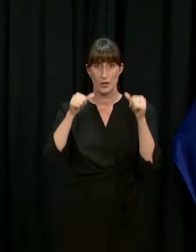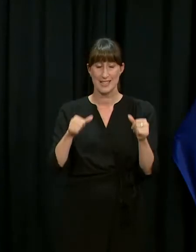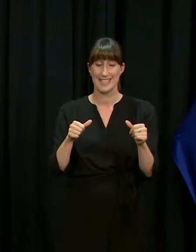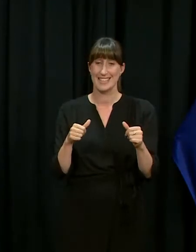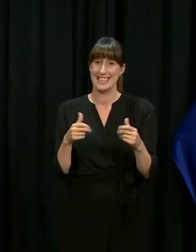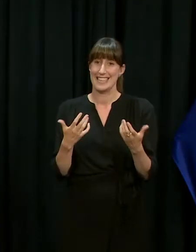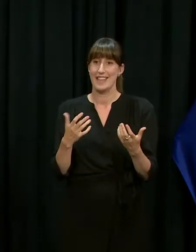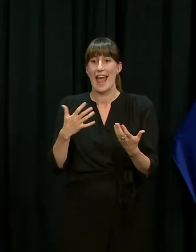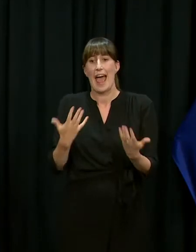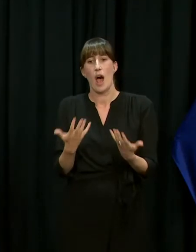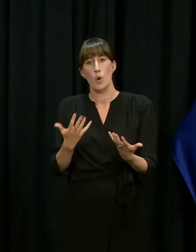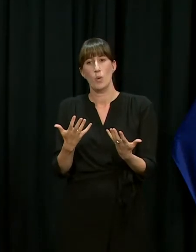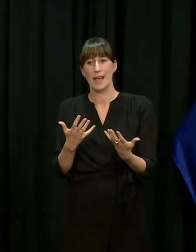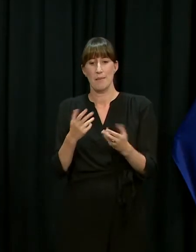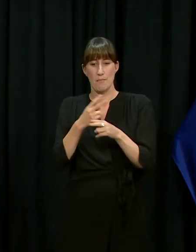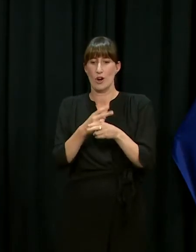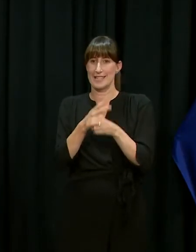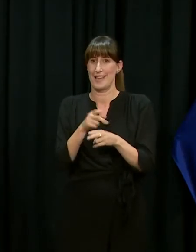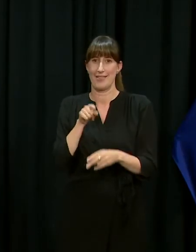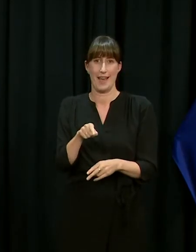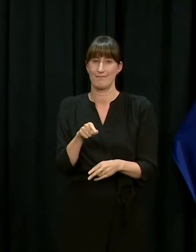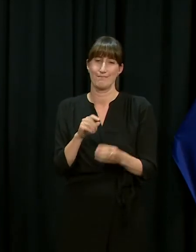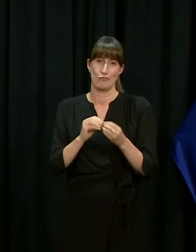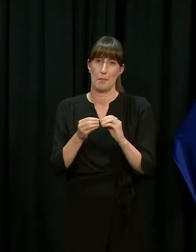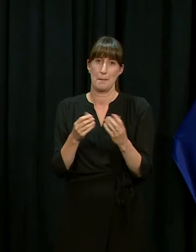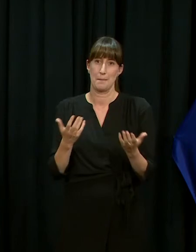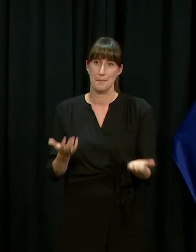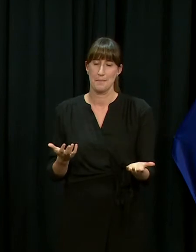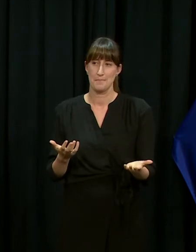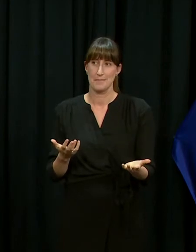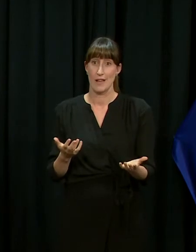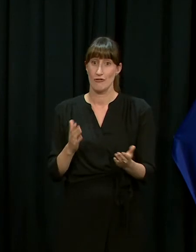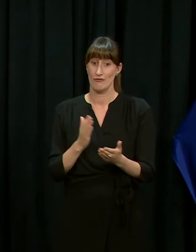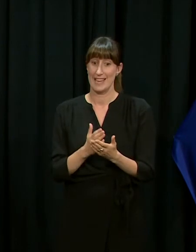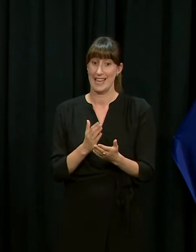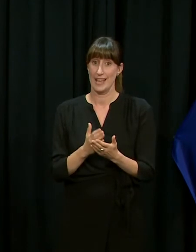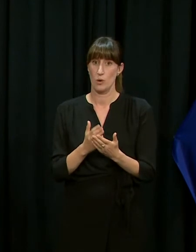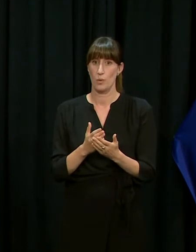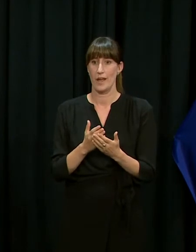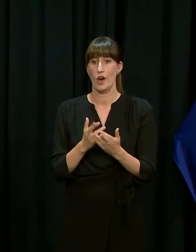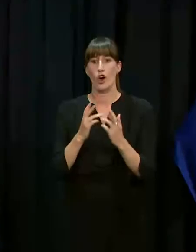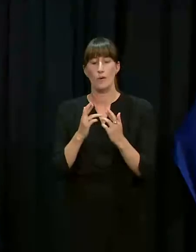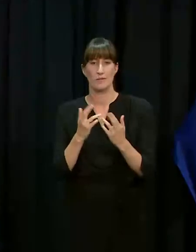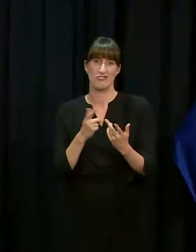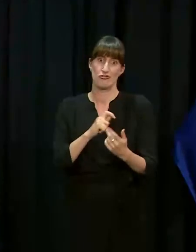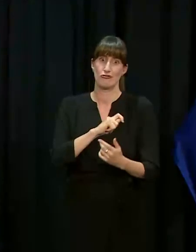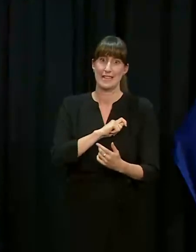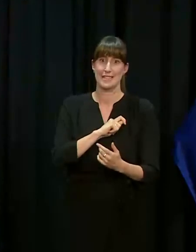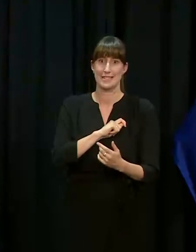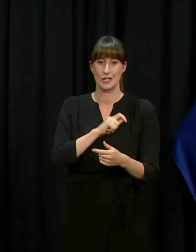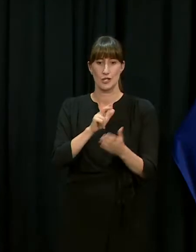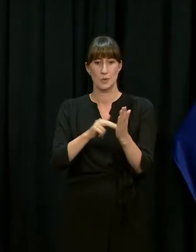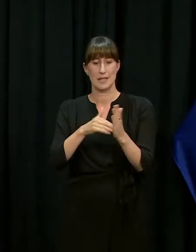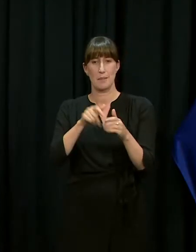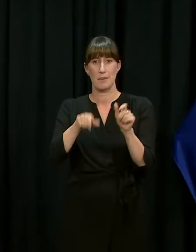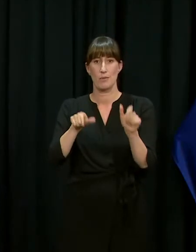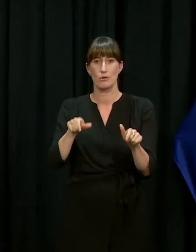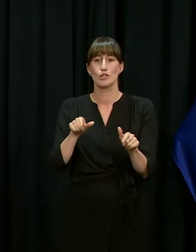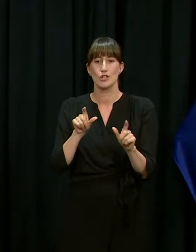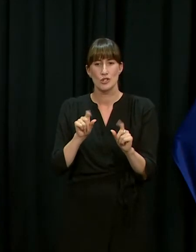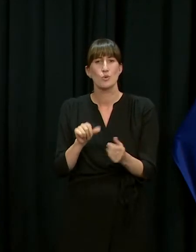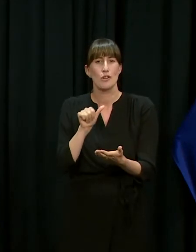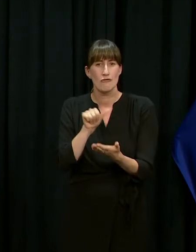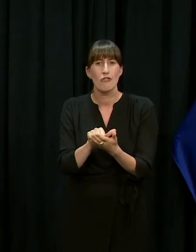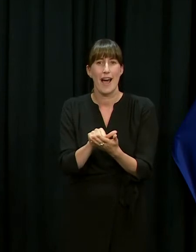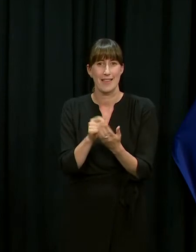we say we're mandating something, but we're really relying on people just to do the right thing. And so we've got to think through all of that,